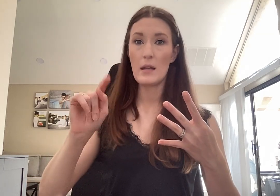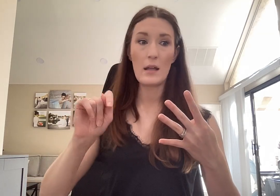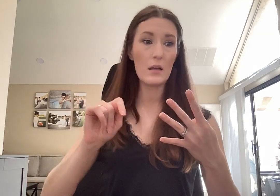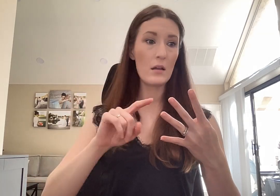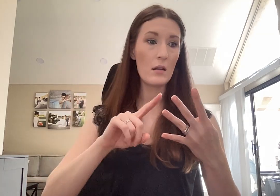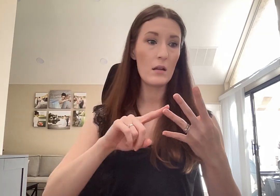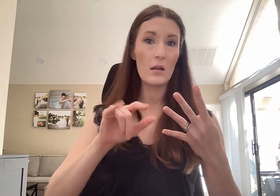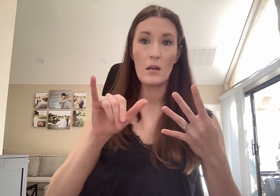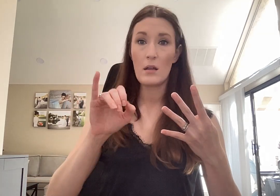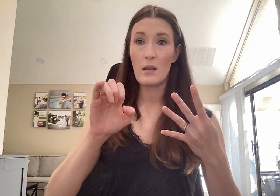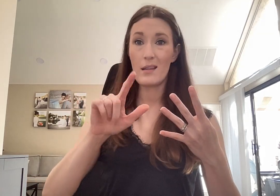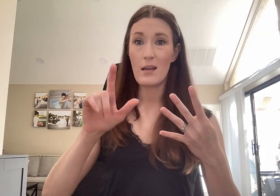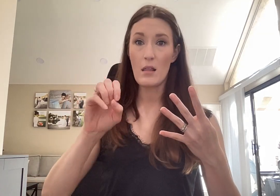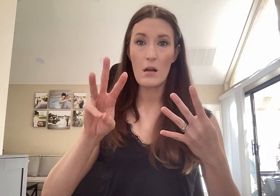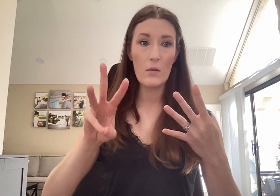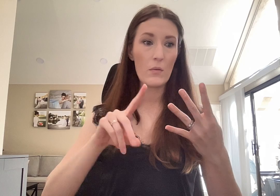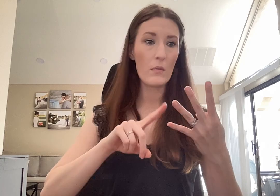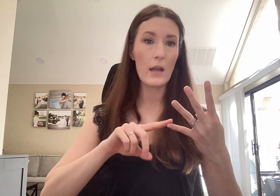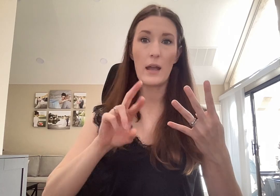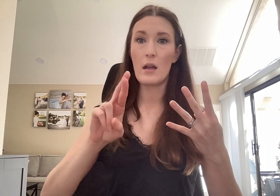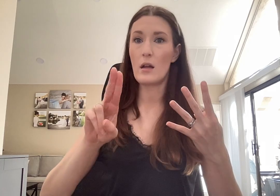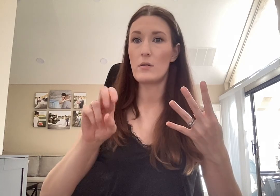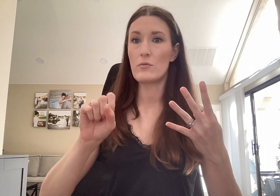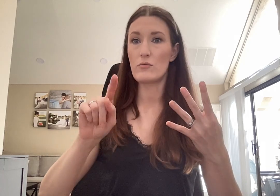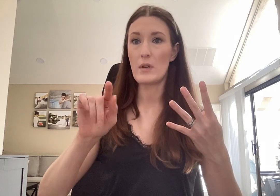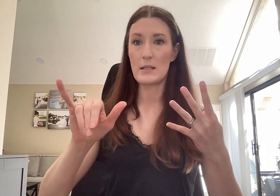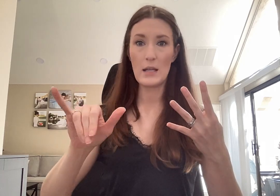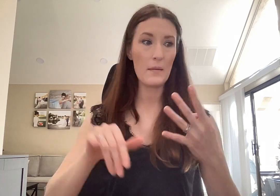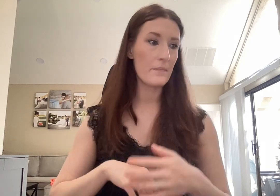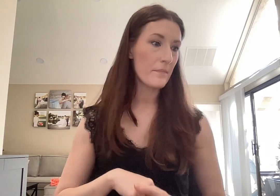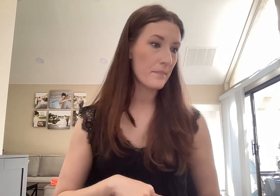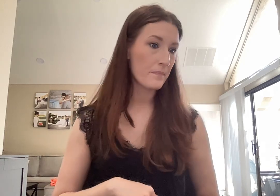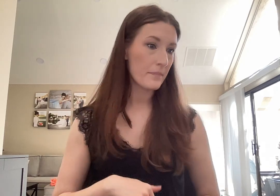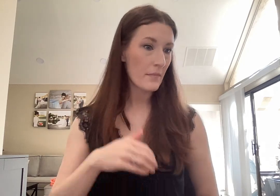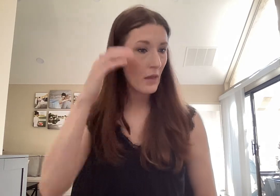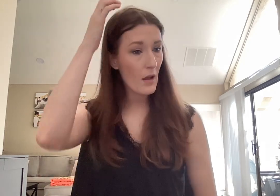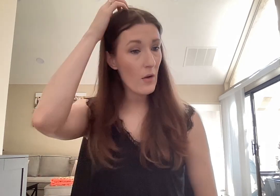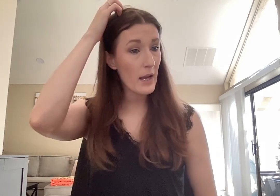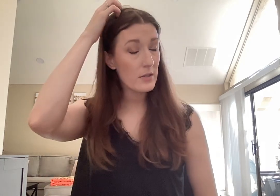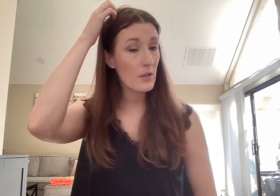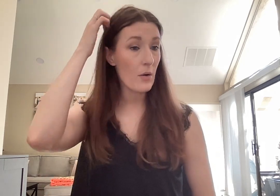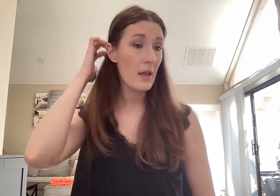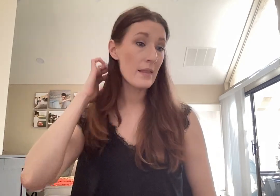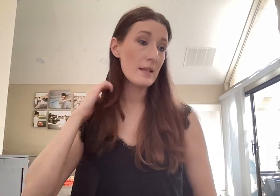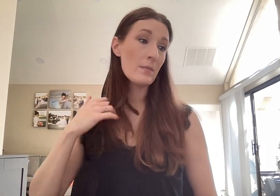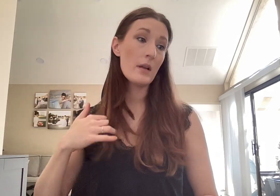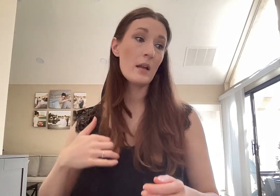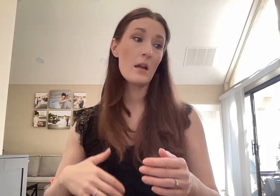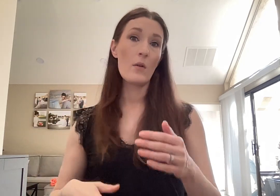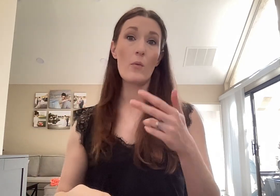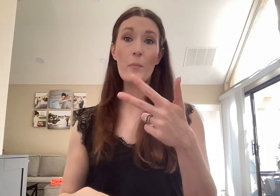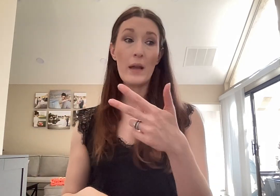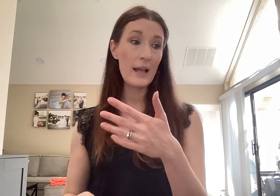Midnight, Yellow, and Rusty. Okay, so this one, we're